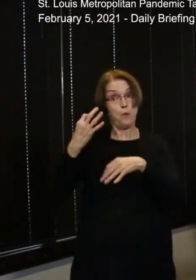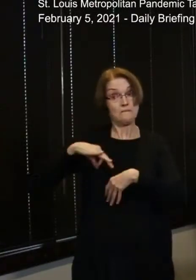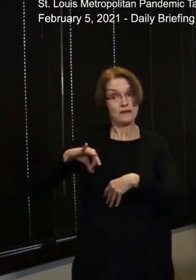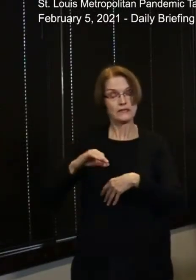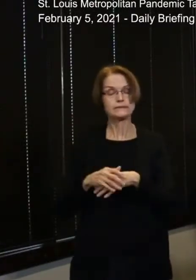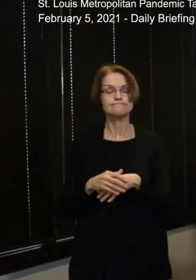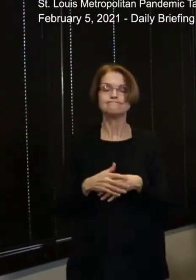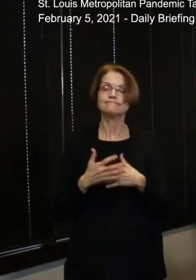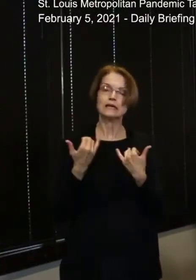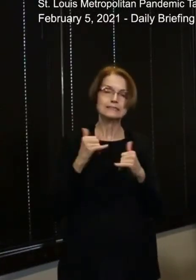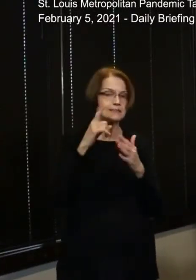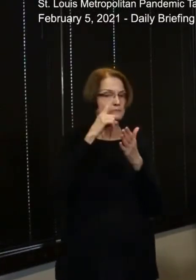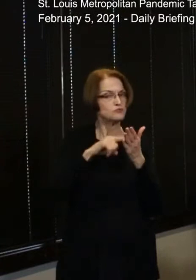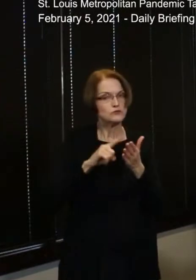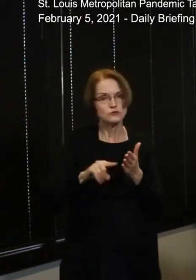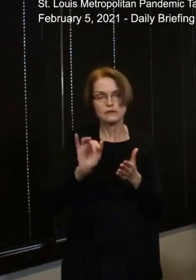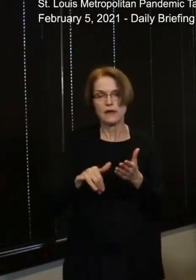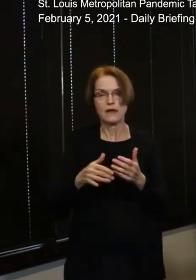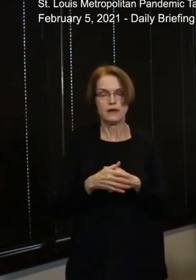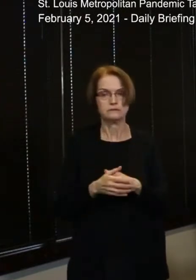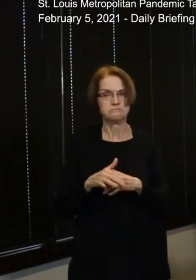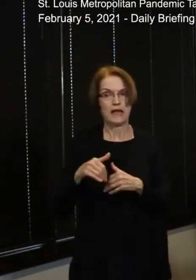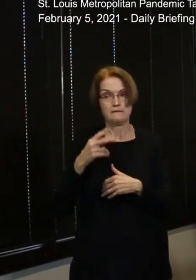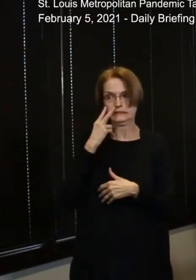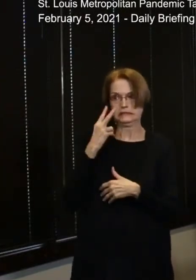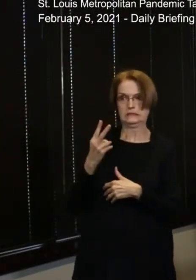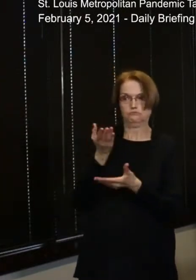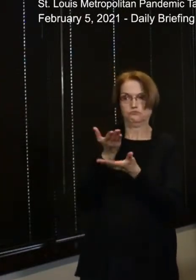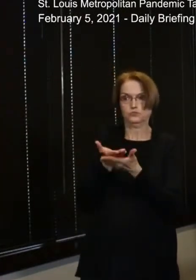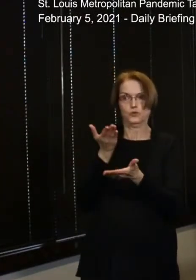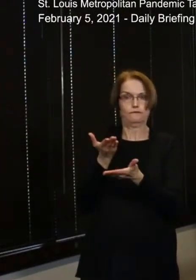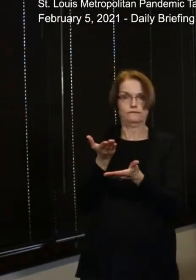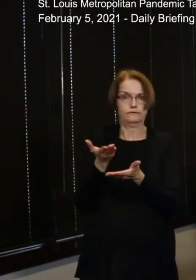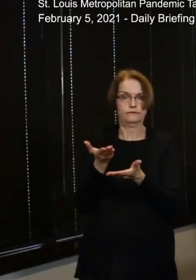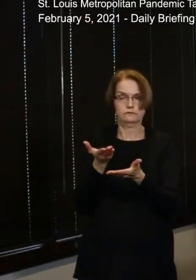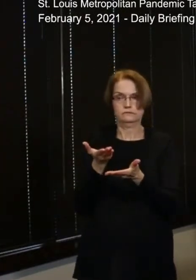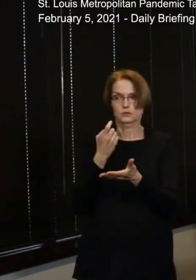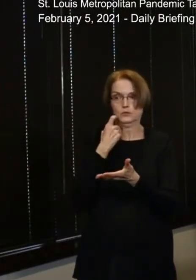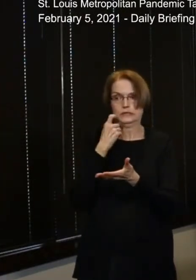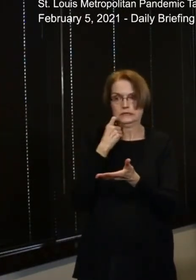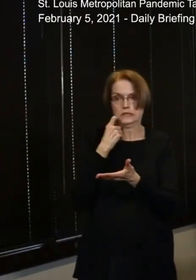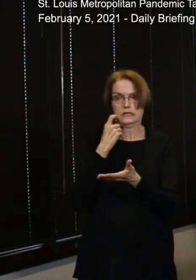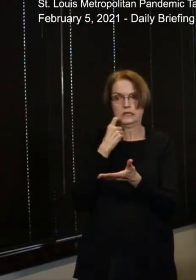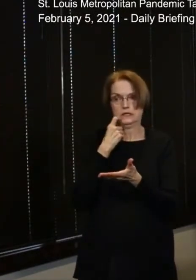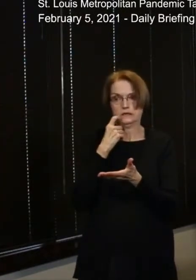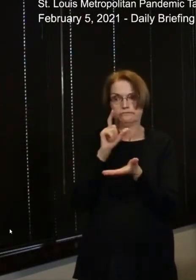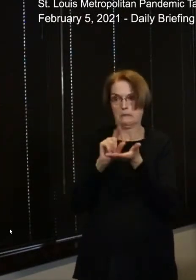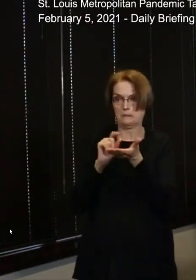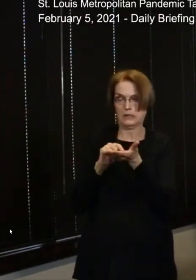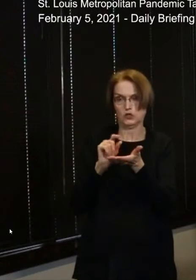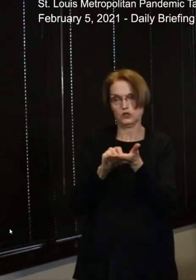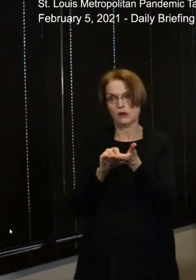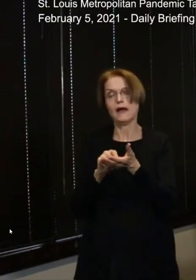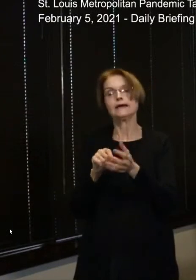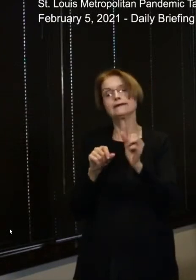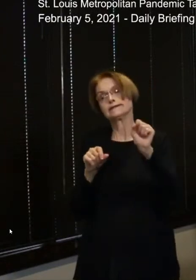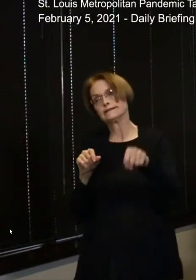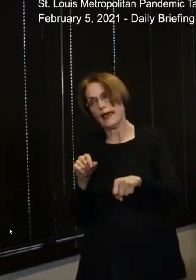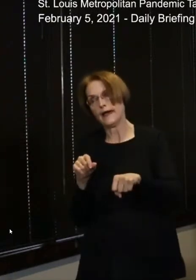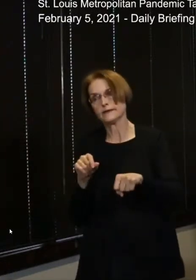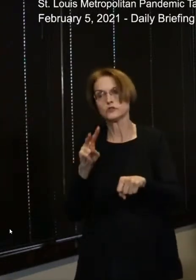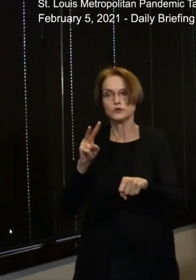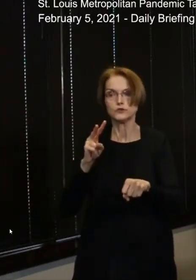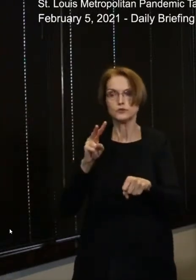ongoing science about this, and so I haven't seen at least anything recently that's been published about the